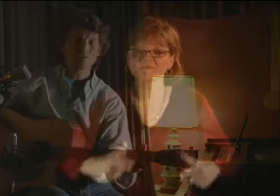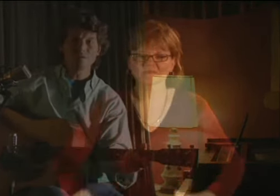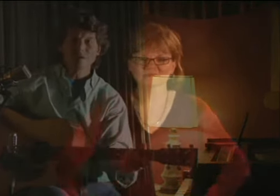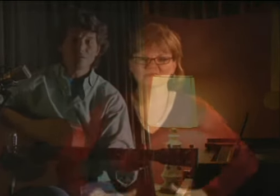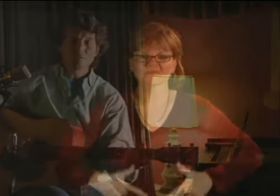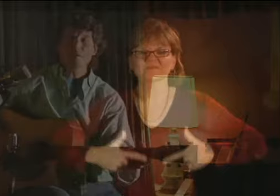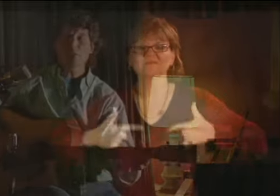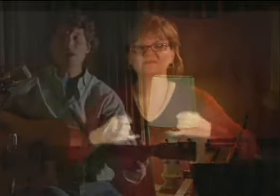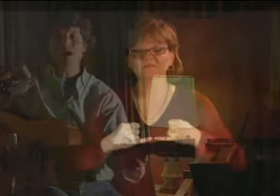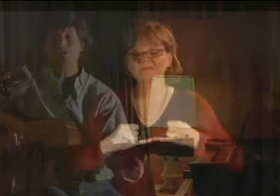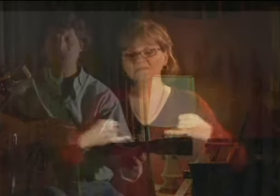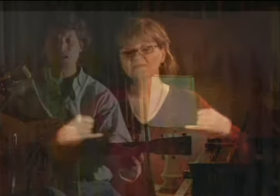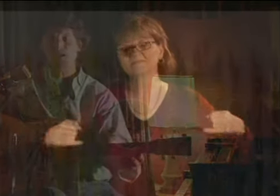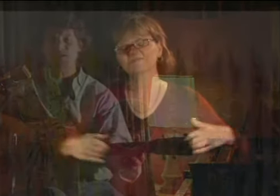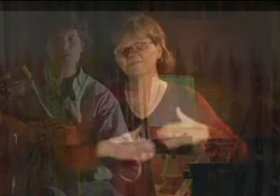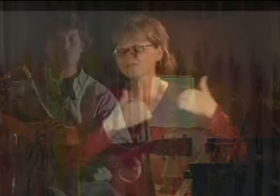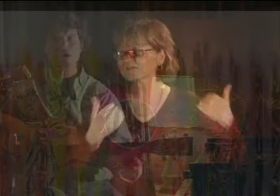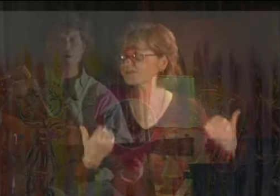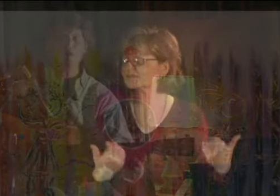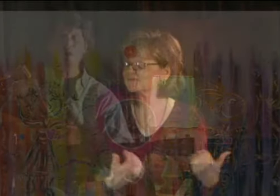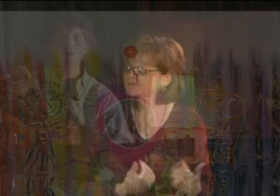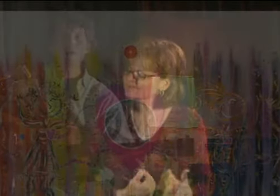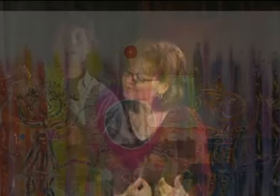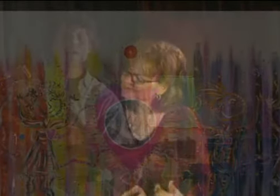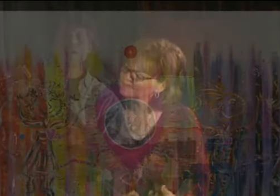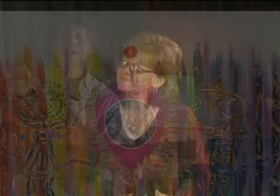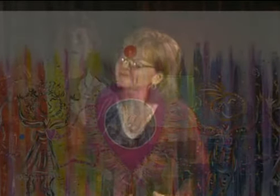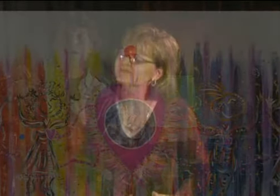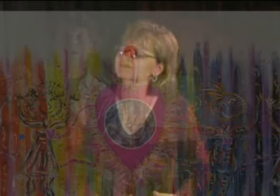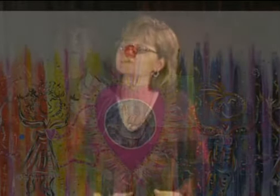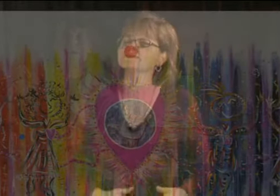I see from the lifeline of my